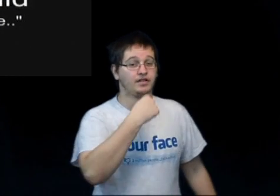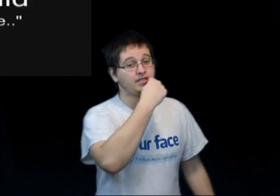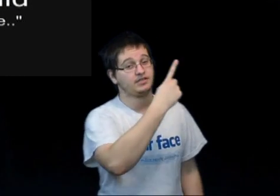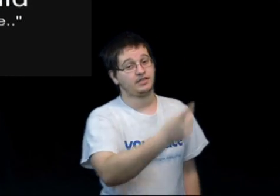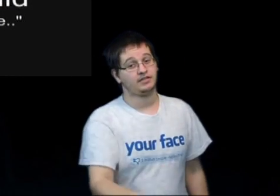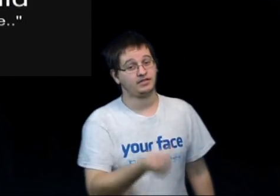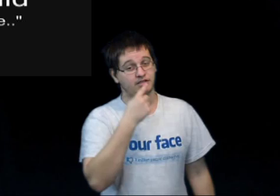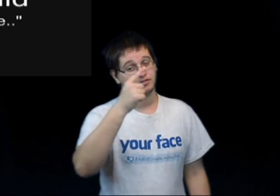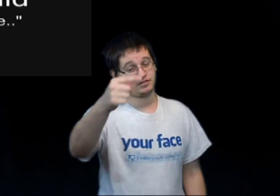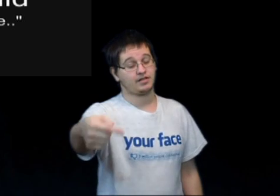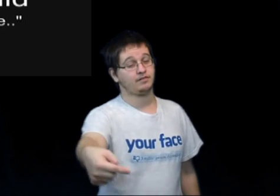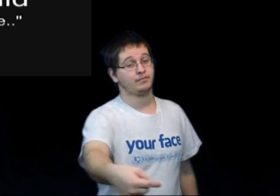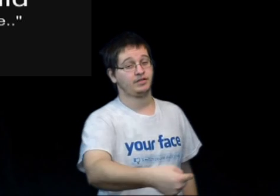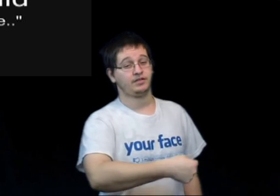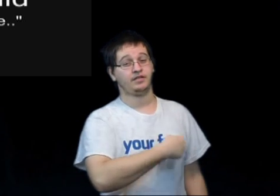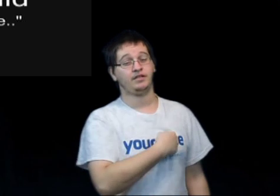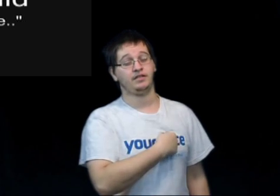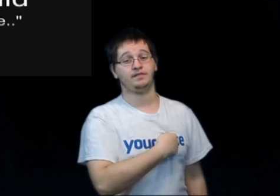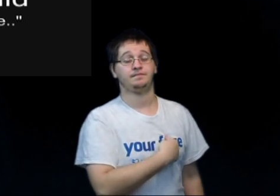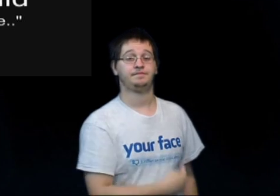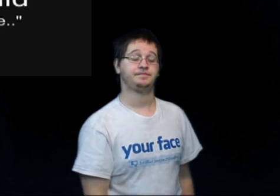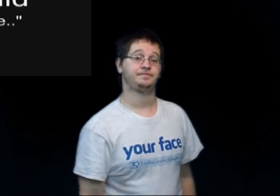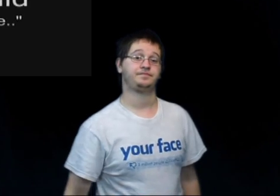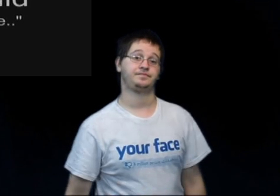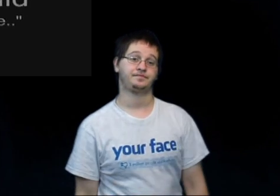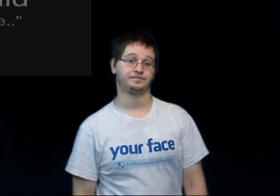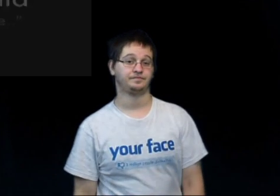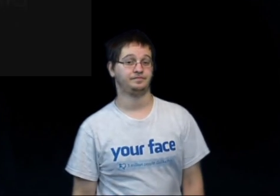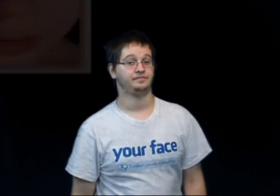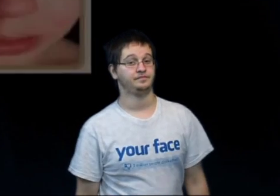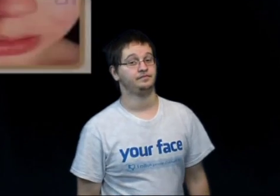when I said, you can tell me